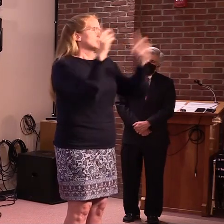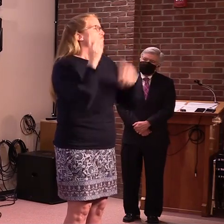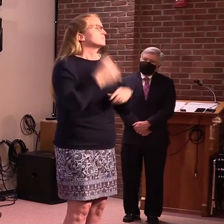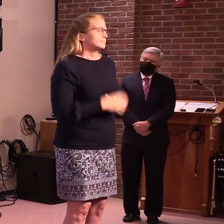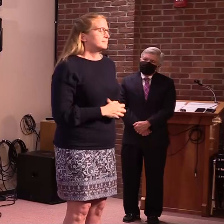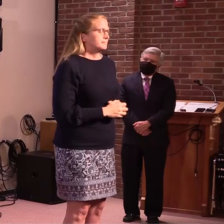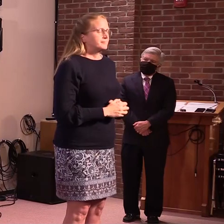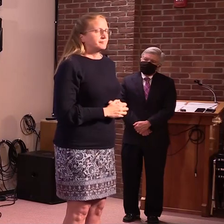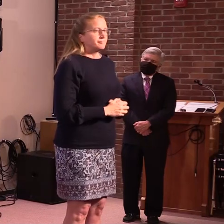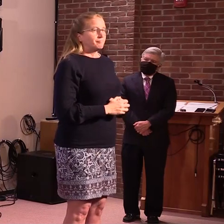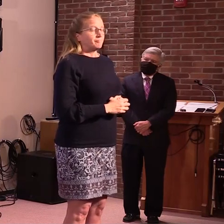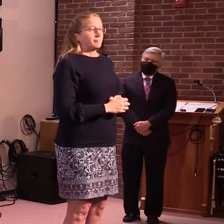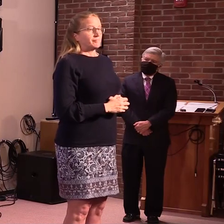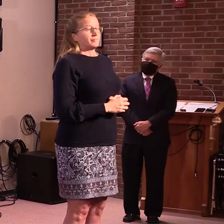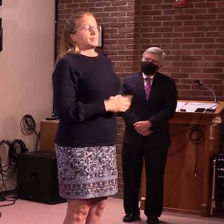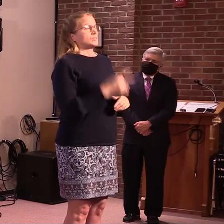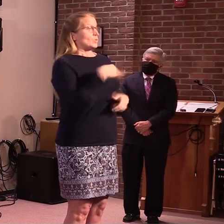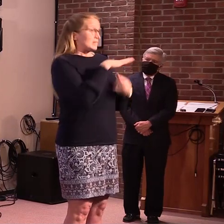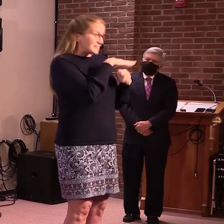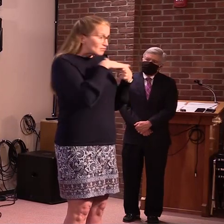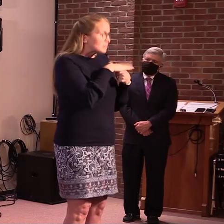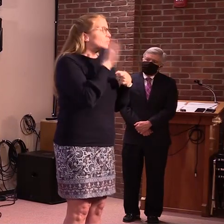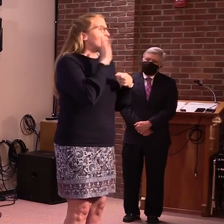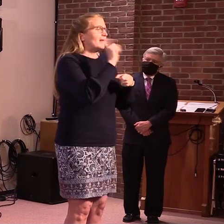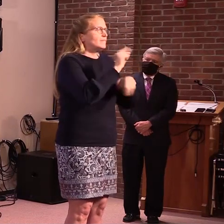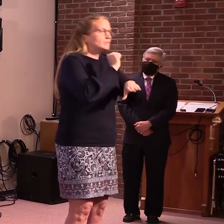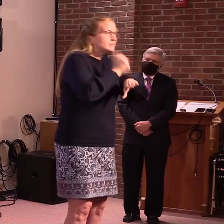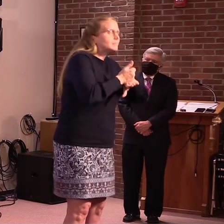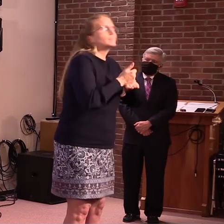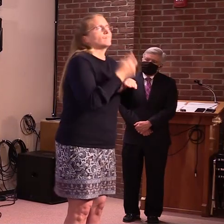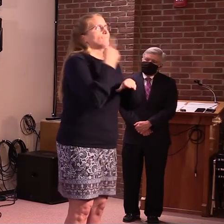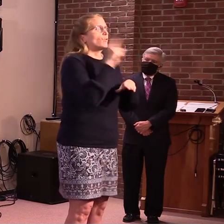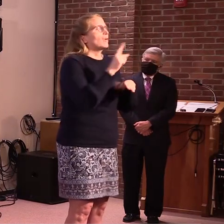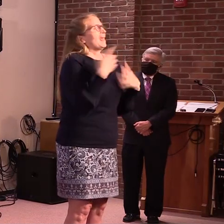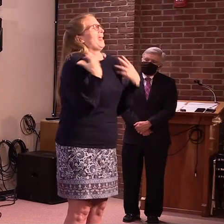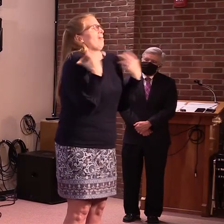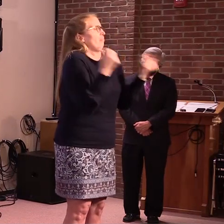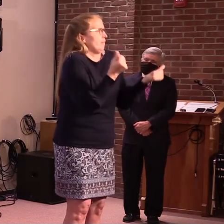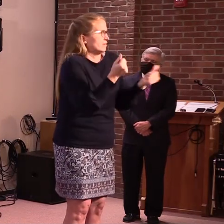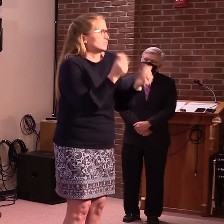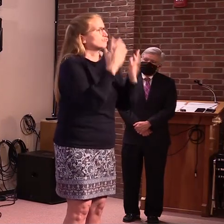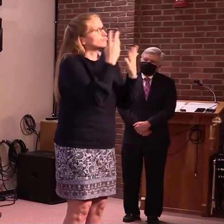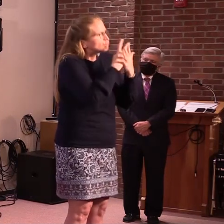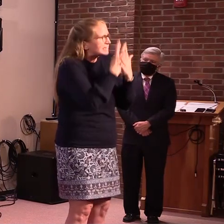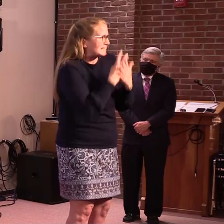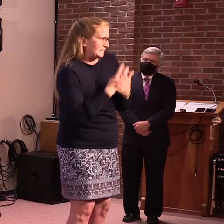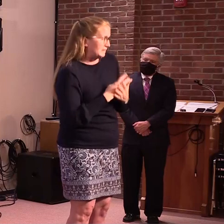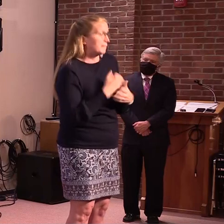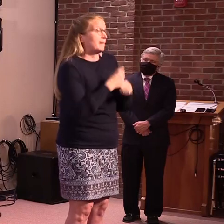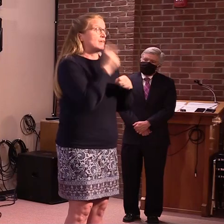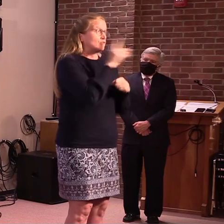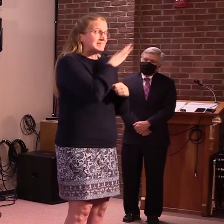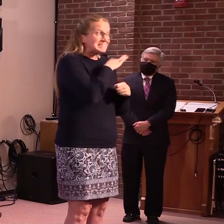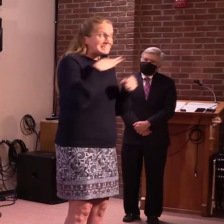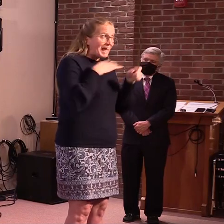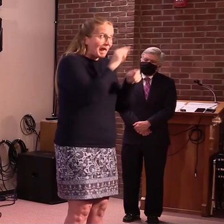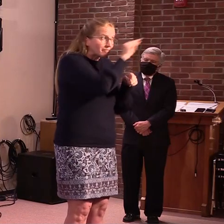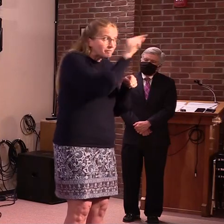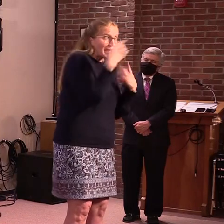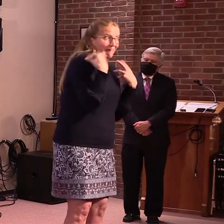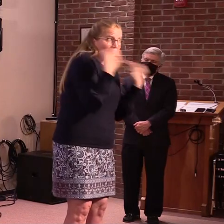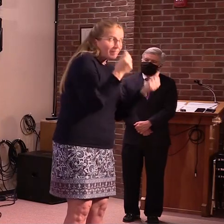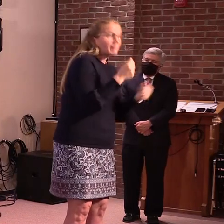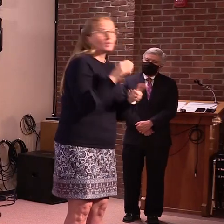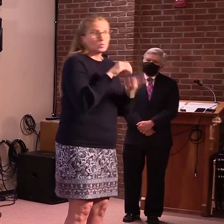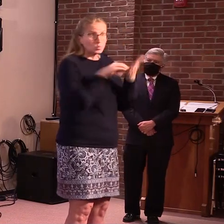Districts will be required to implement basic safety health measures related to health screenings, ensuring that staff are safe, provisions for